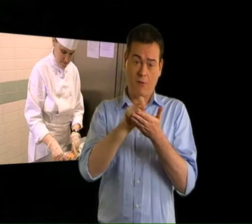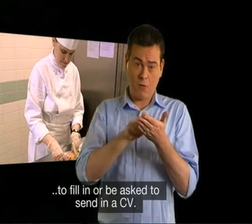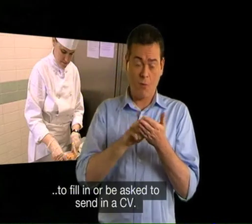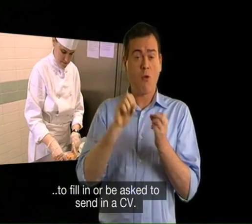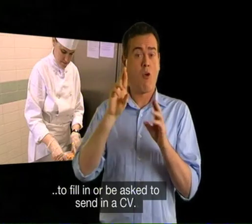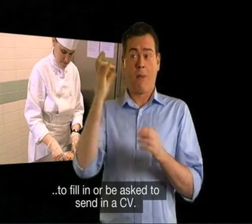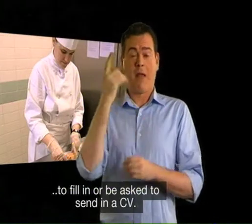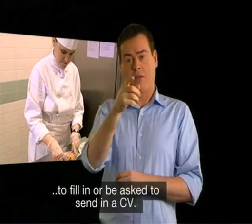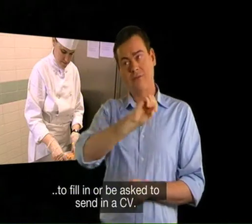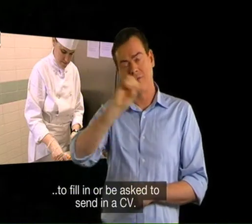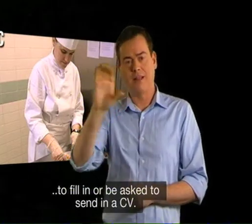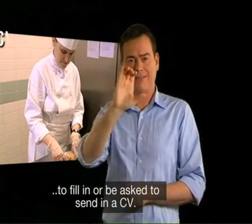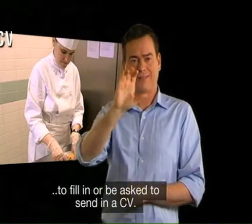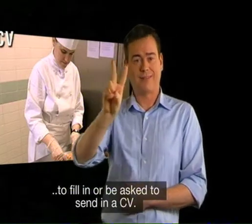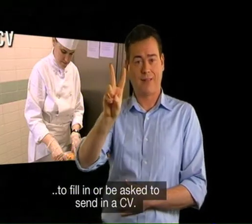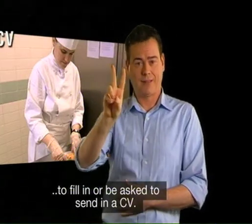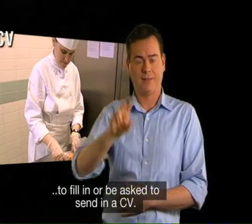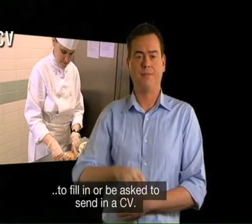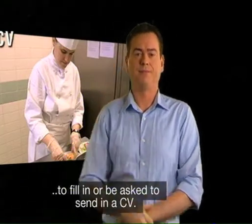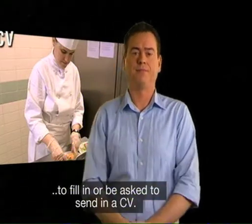to fill in, or be asked to send in a CV.